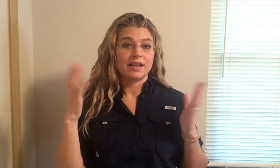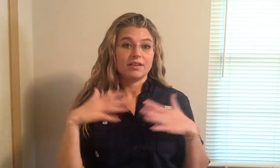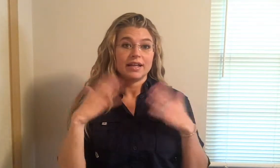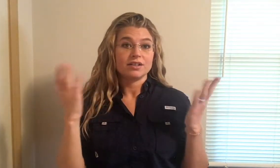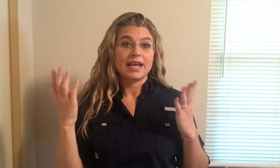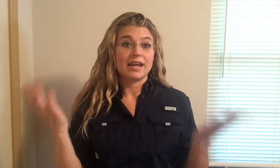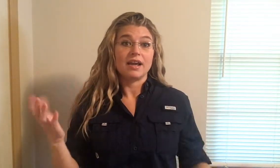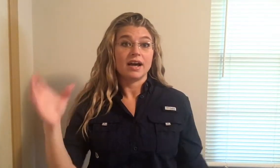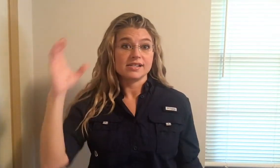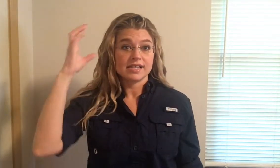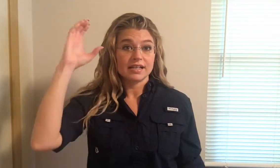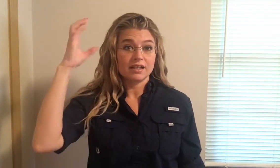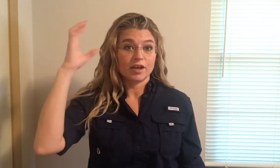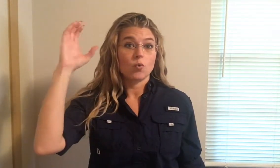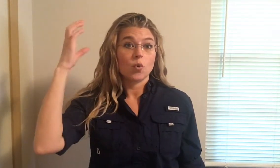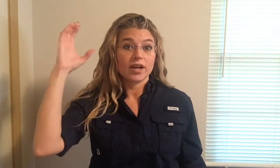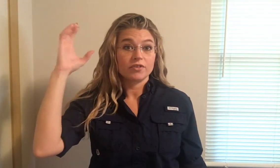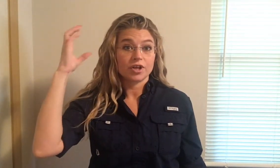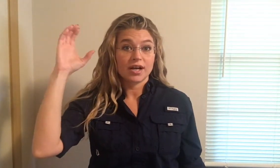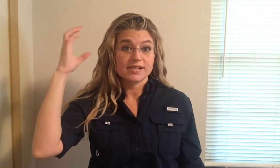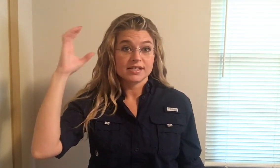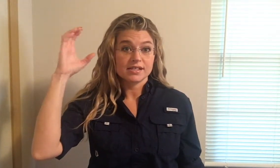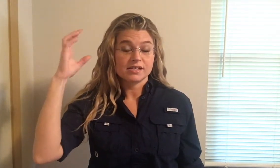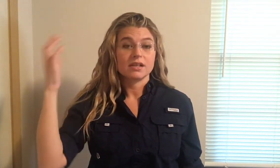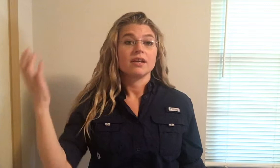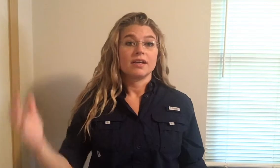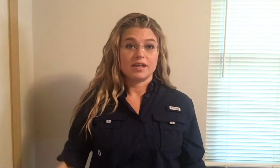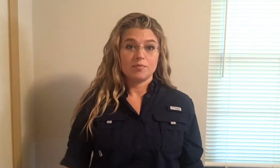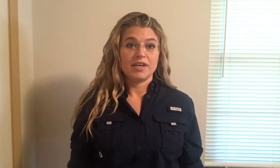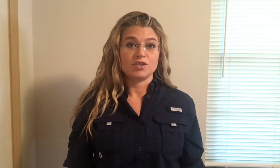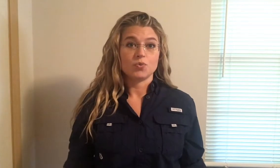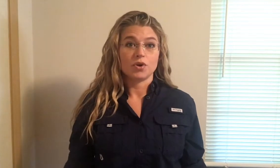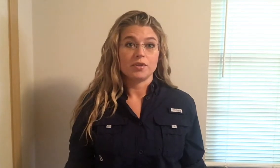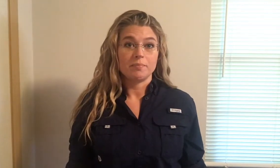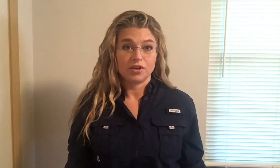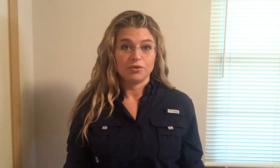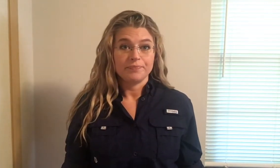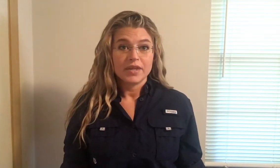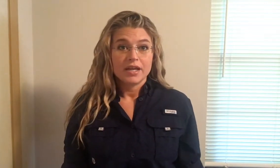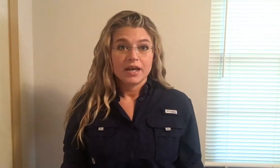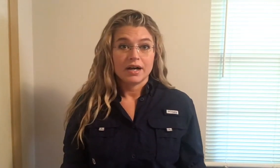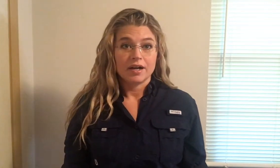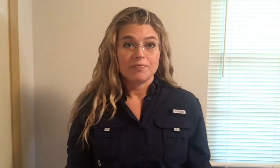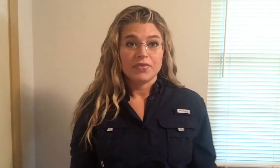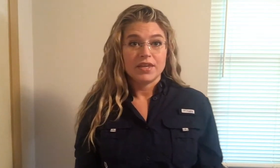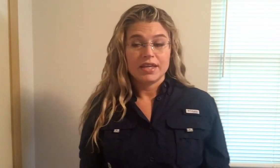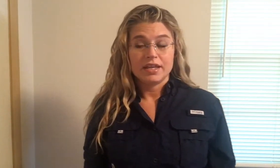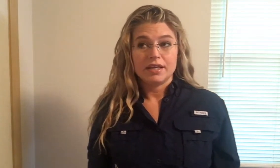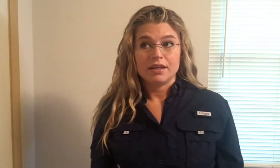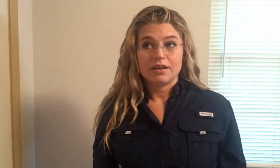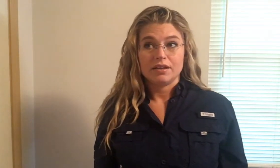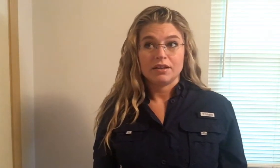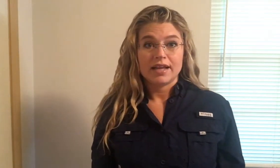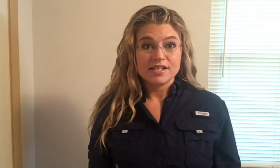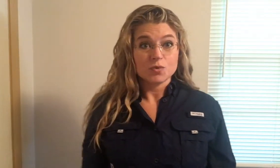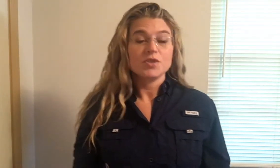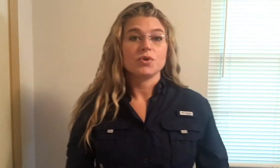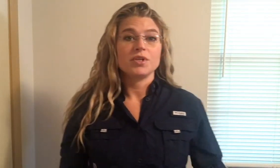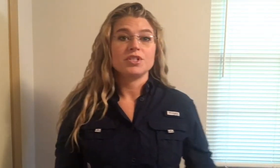like a cousin, like one of your cousins, it can be toward the middle. The last ones we're going to do